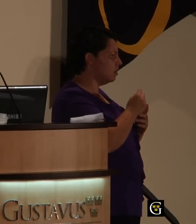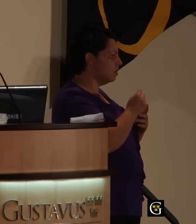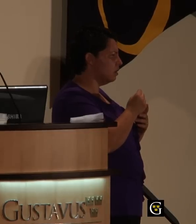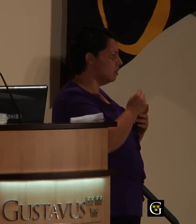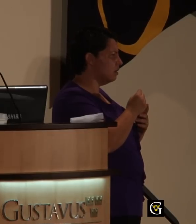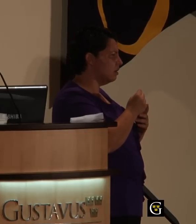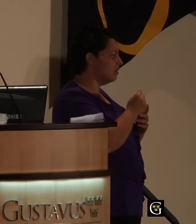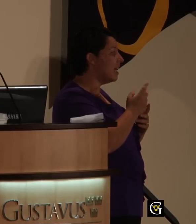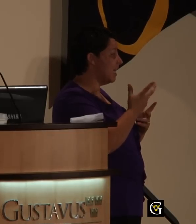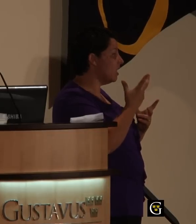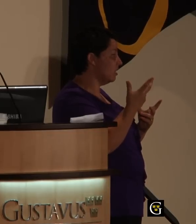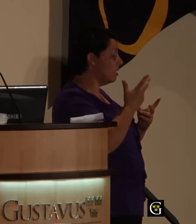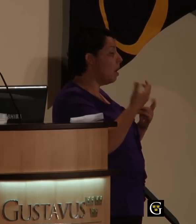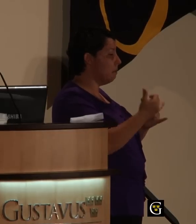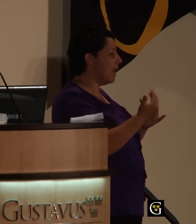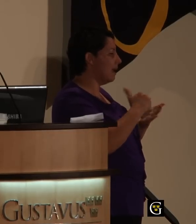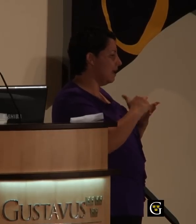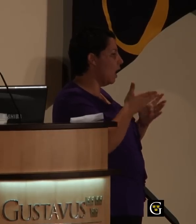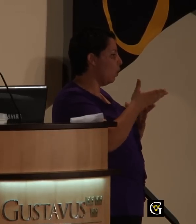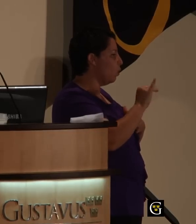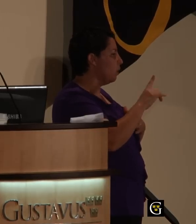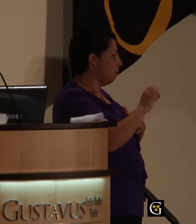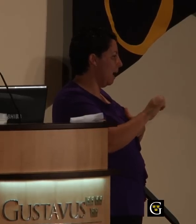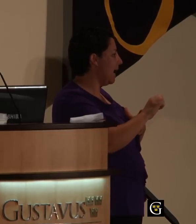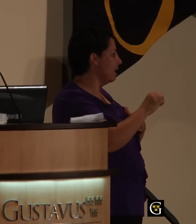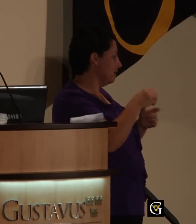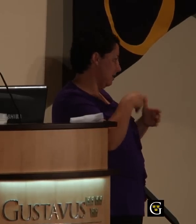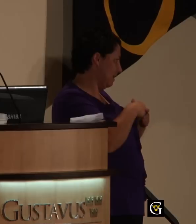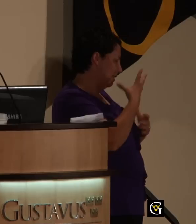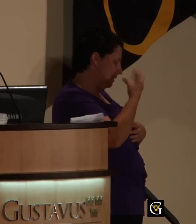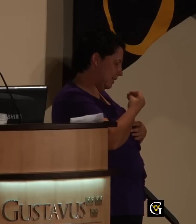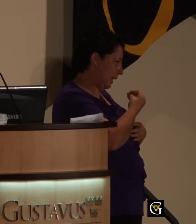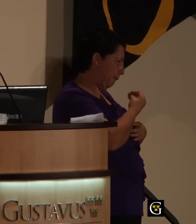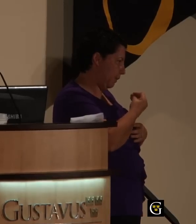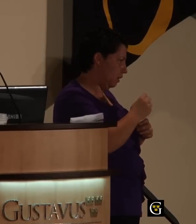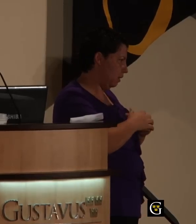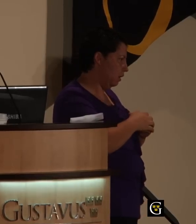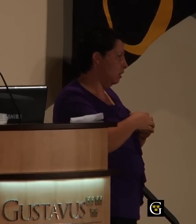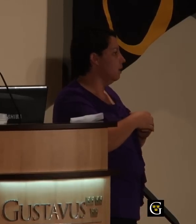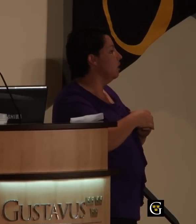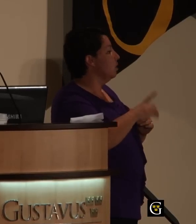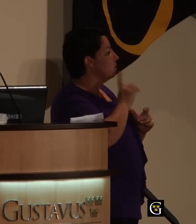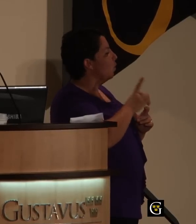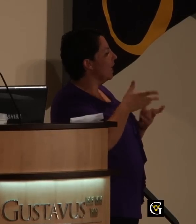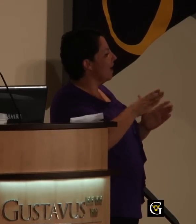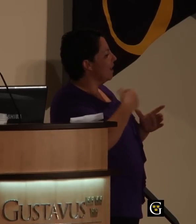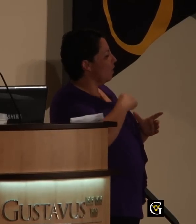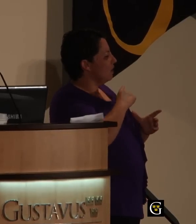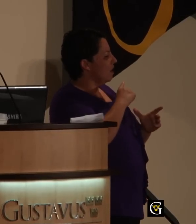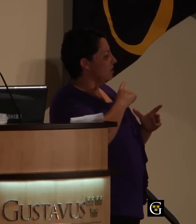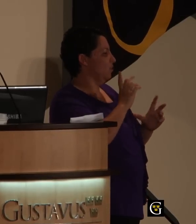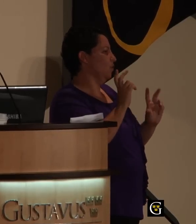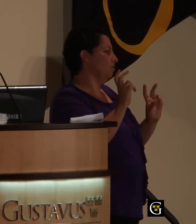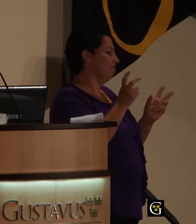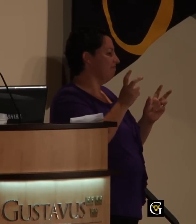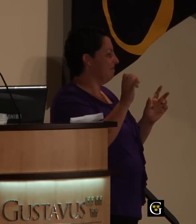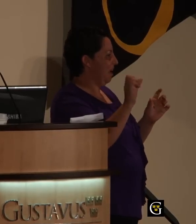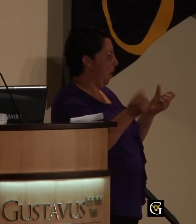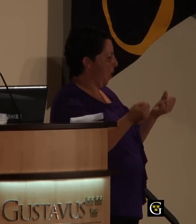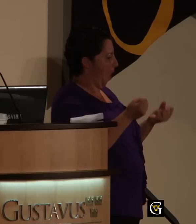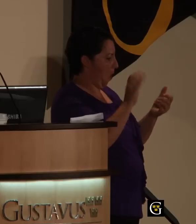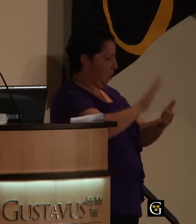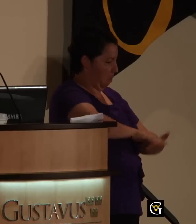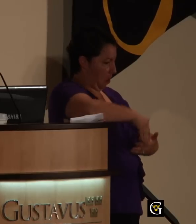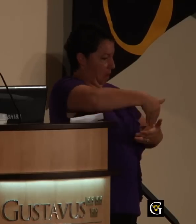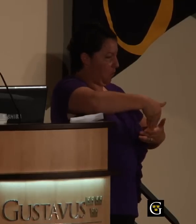So that indicates that we are just beginning. We have to get under the hood, so to speak, of the brain and explore the